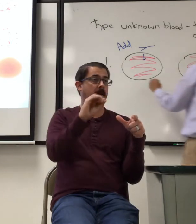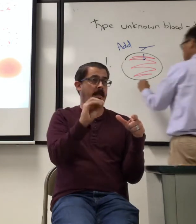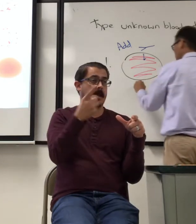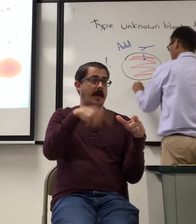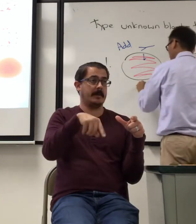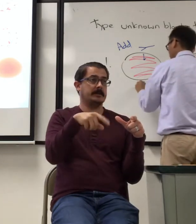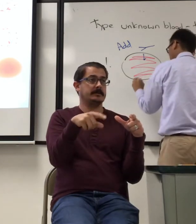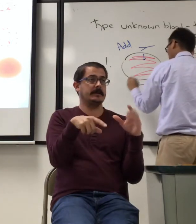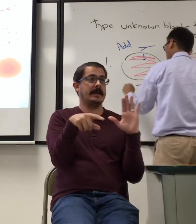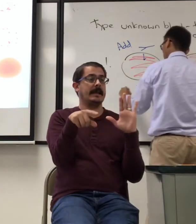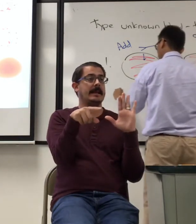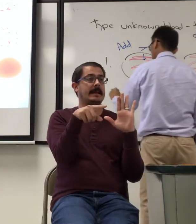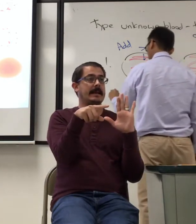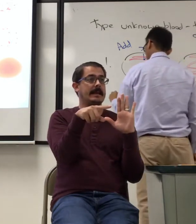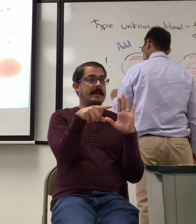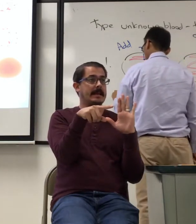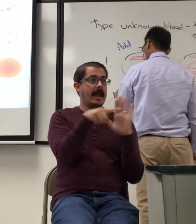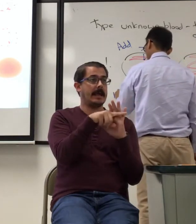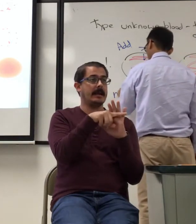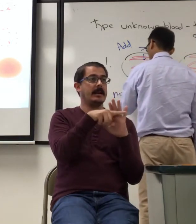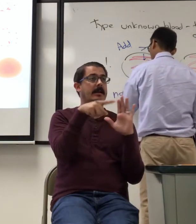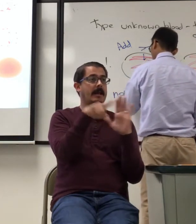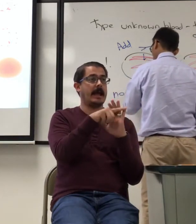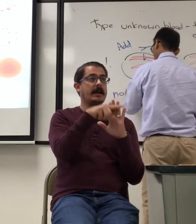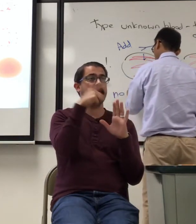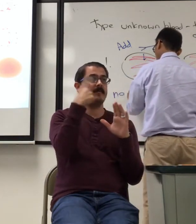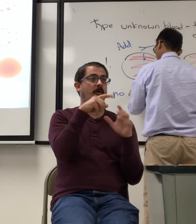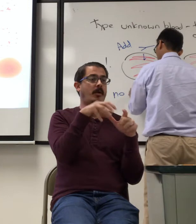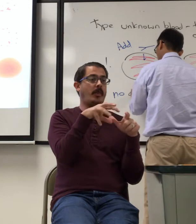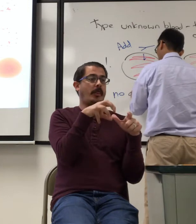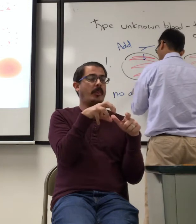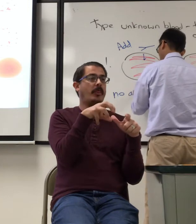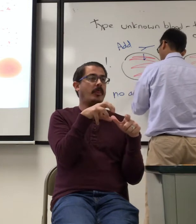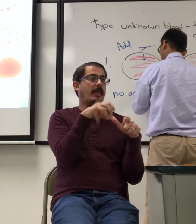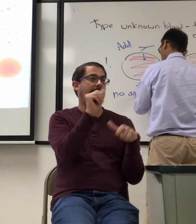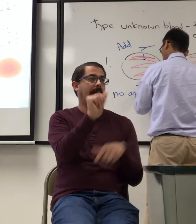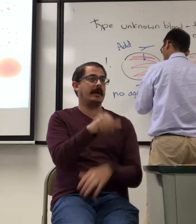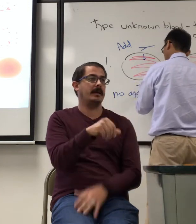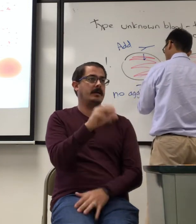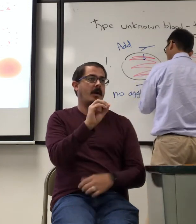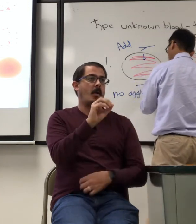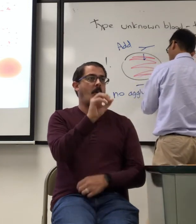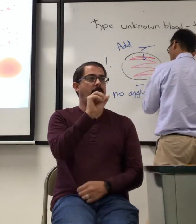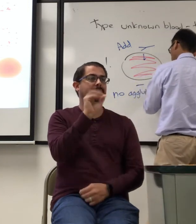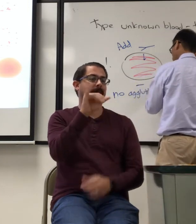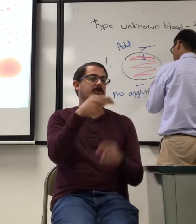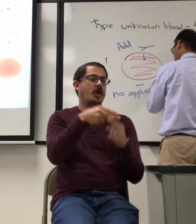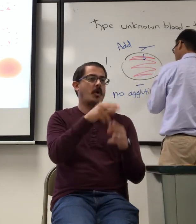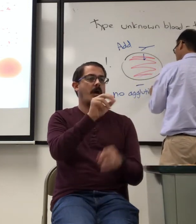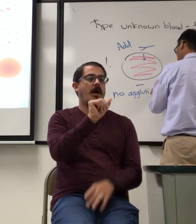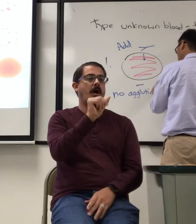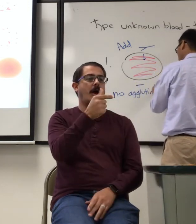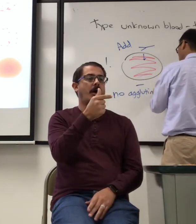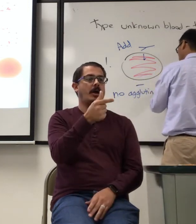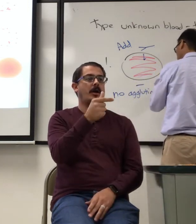negative for agglutination. No agglutination.